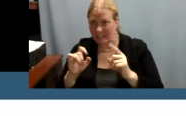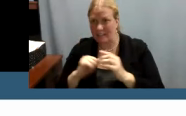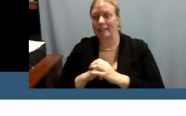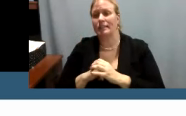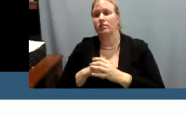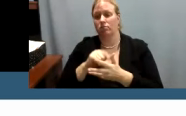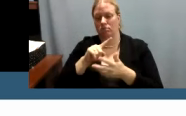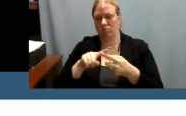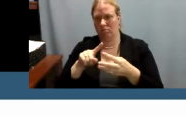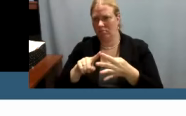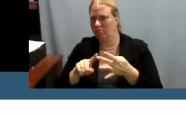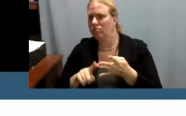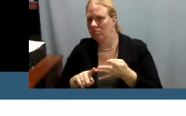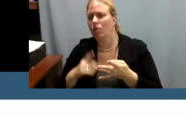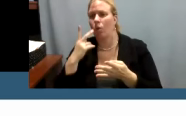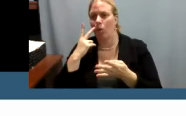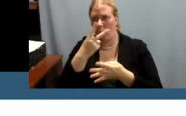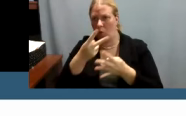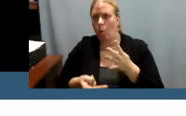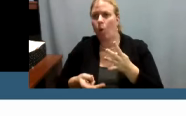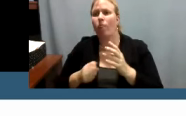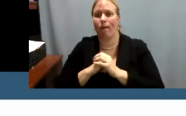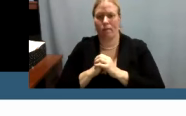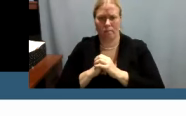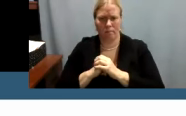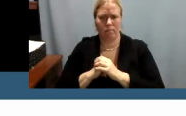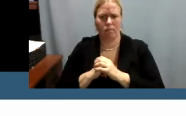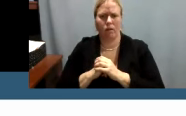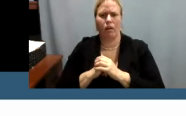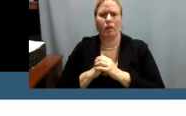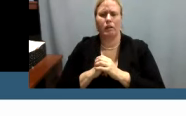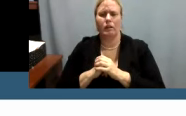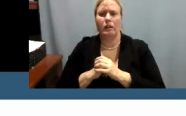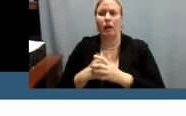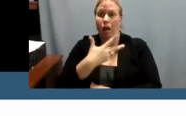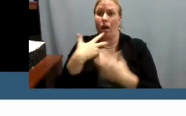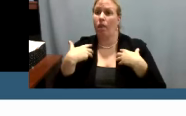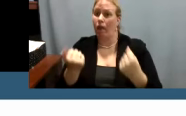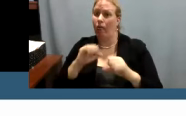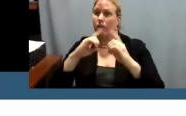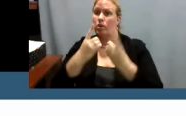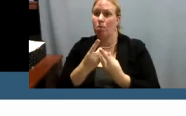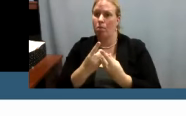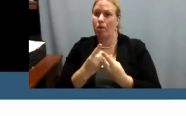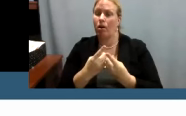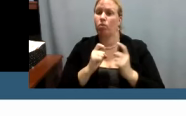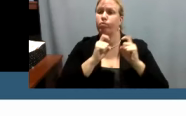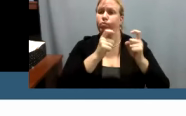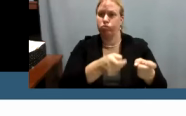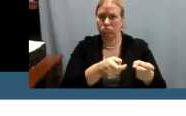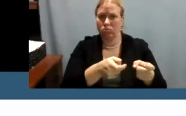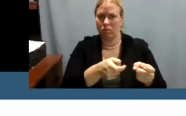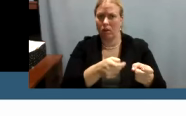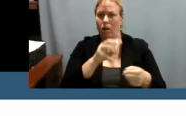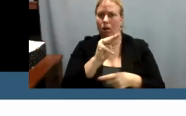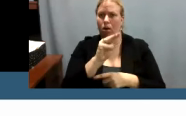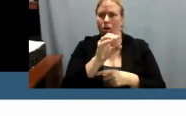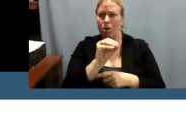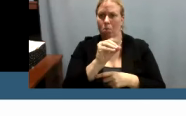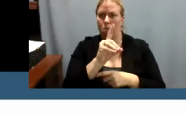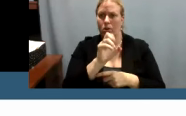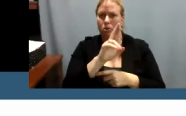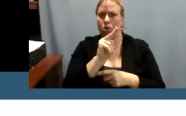previous press conference um the health department will be administering the moderna vaccine which is going to be consisting of